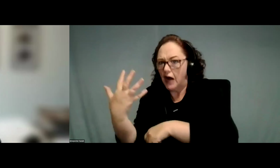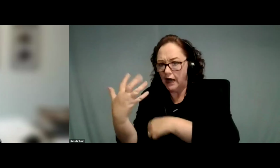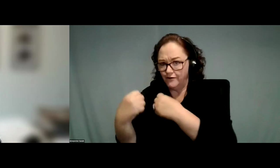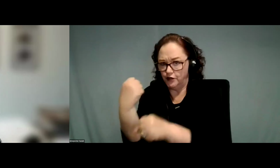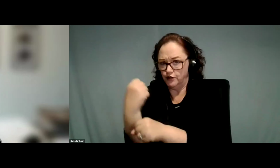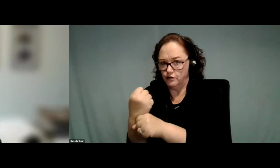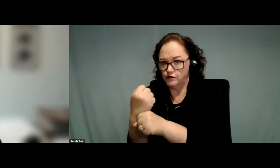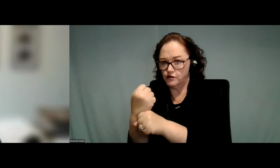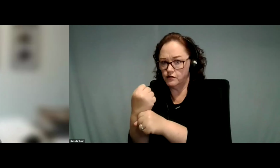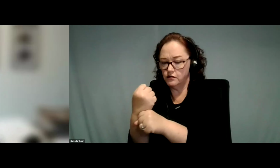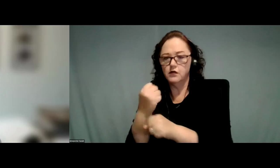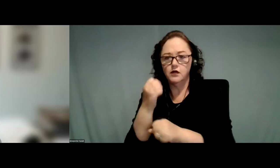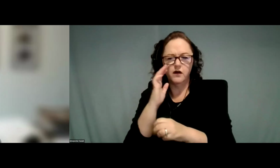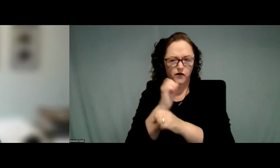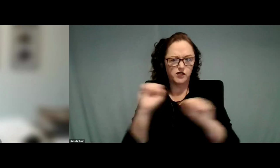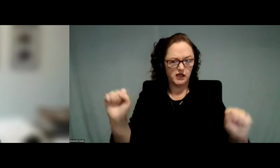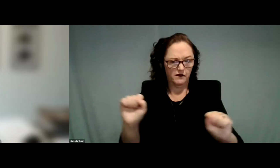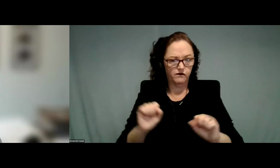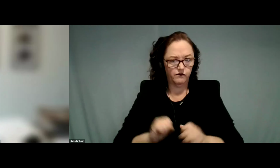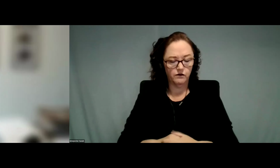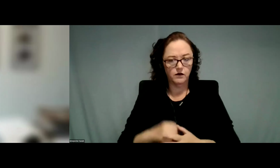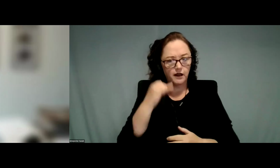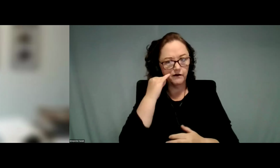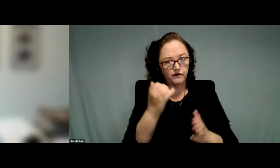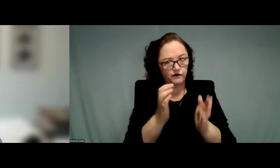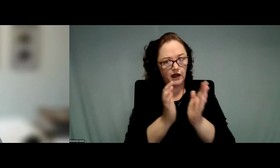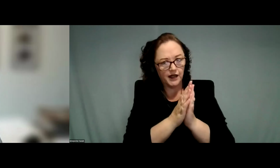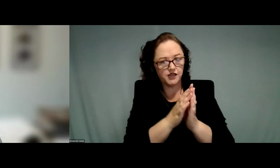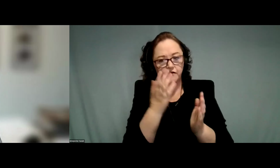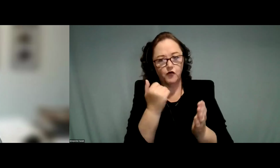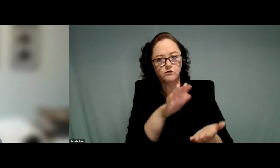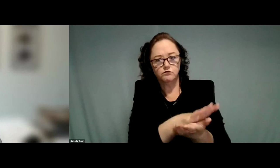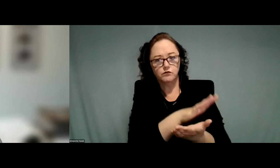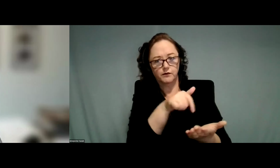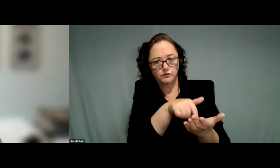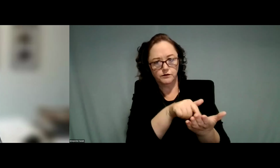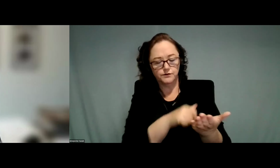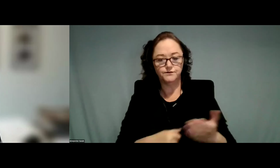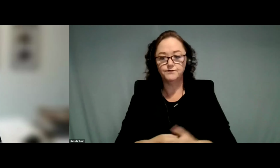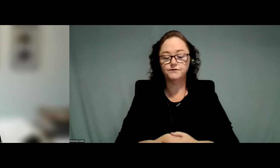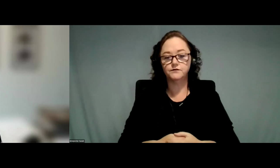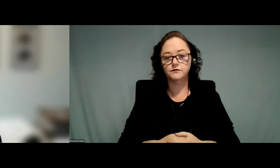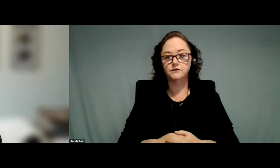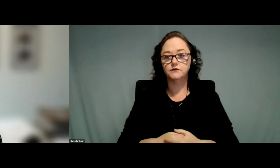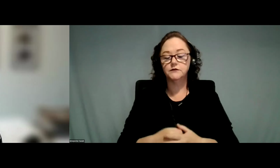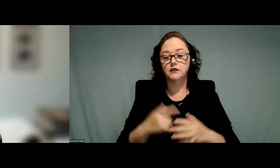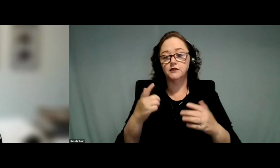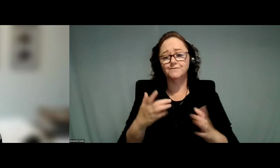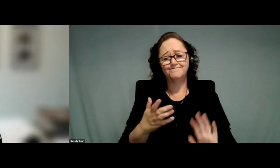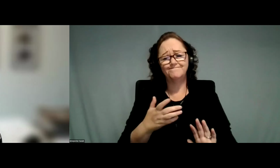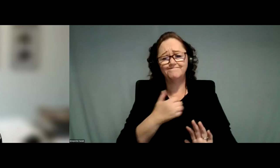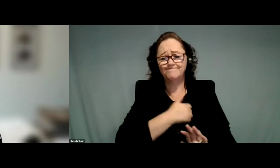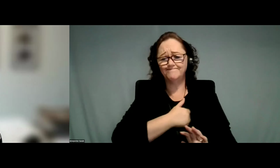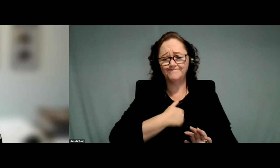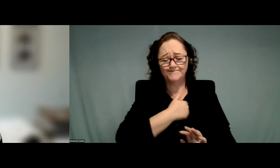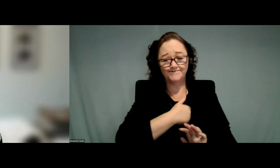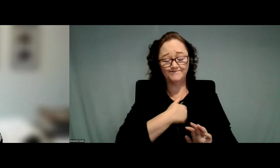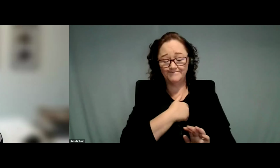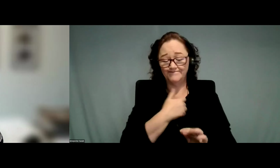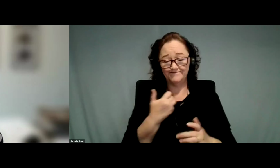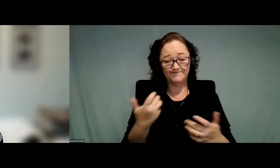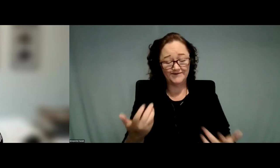ever asked about that. So with that, I will stop. Apologize again for being so completely ineffective with